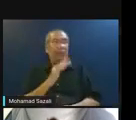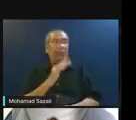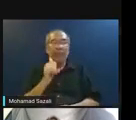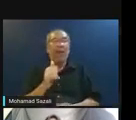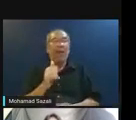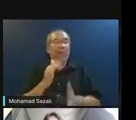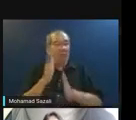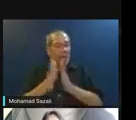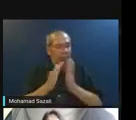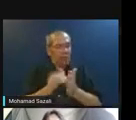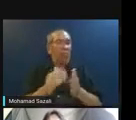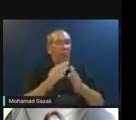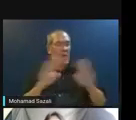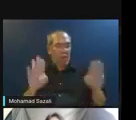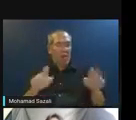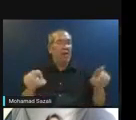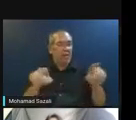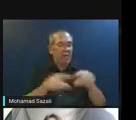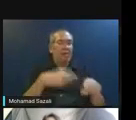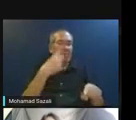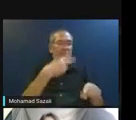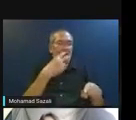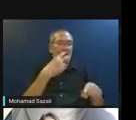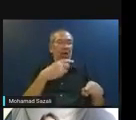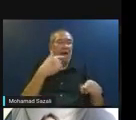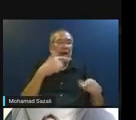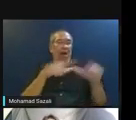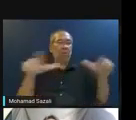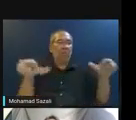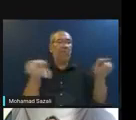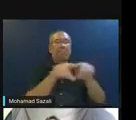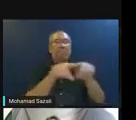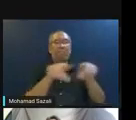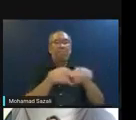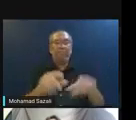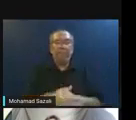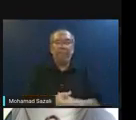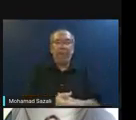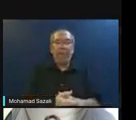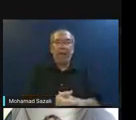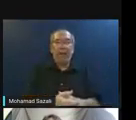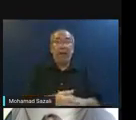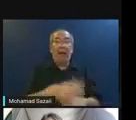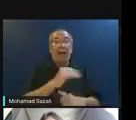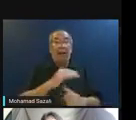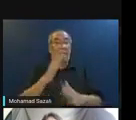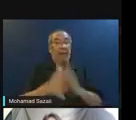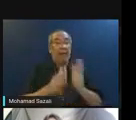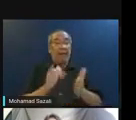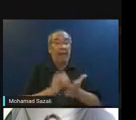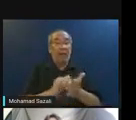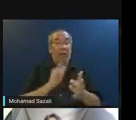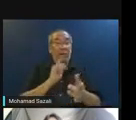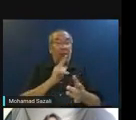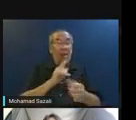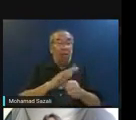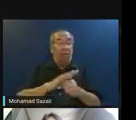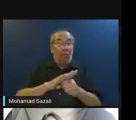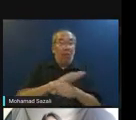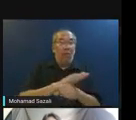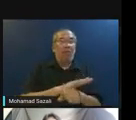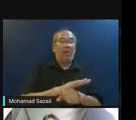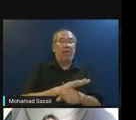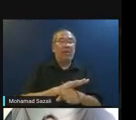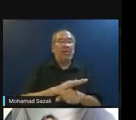So in combination, Bahasa Isyarat or sign language is basically a complete natural language for the